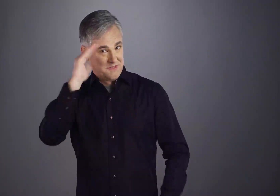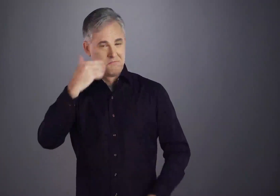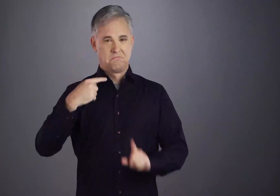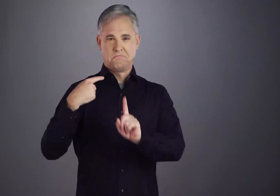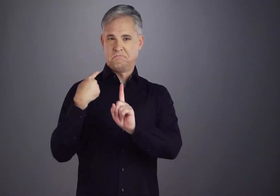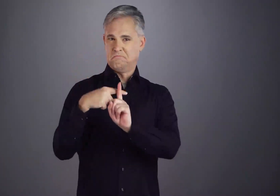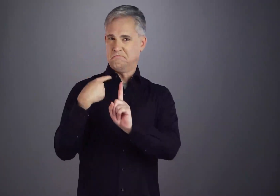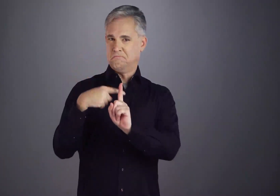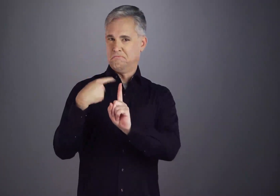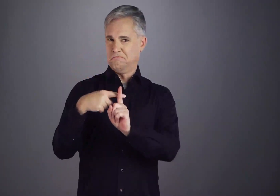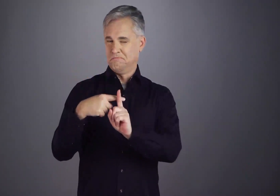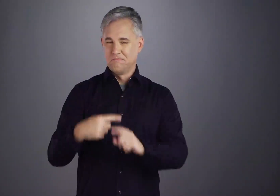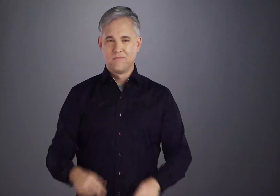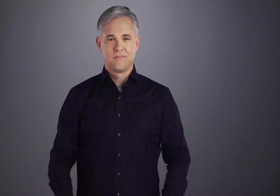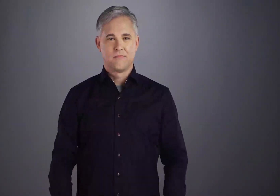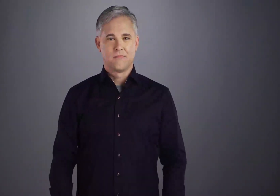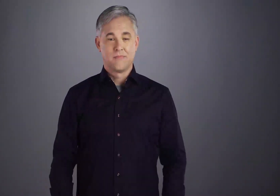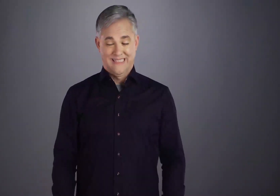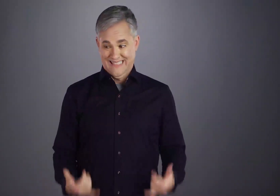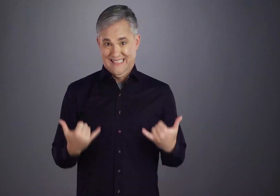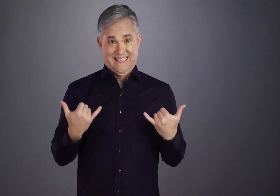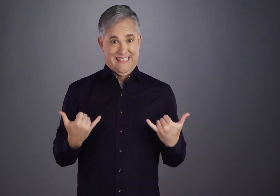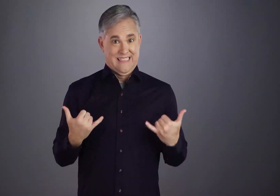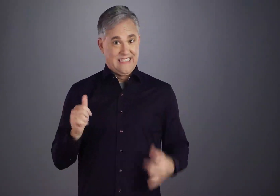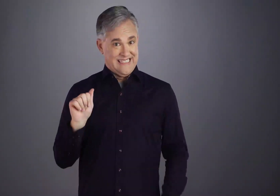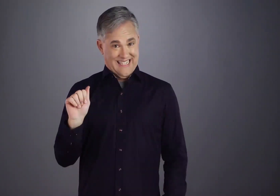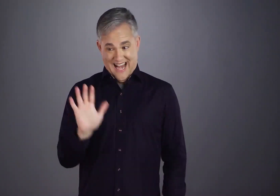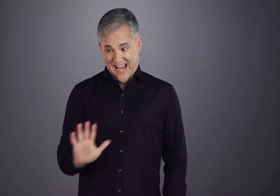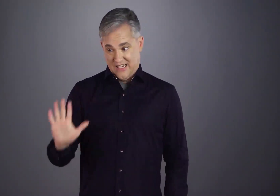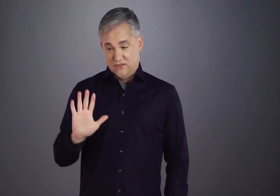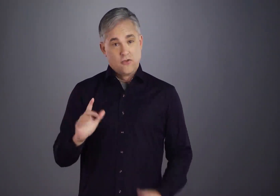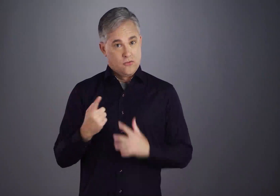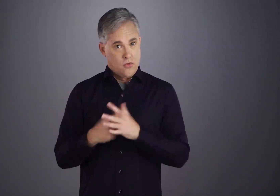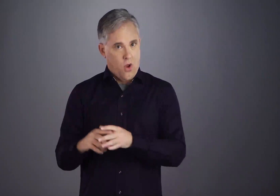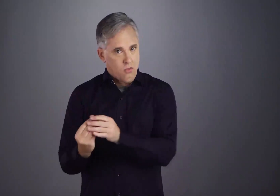Many of our friends encourage us by saying that this is but a beginning,